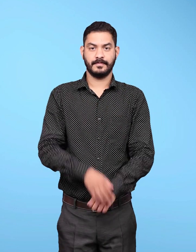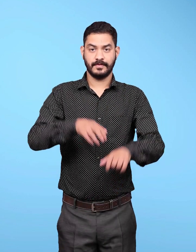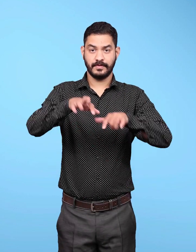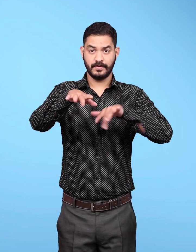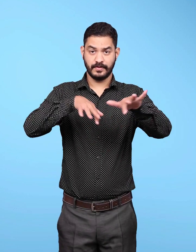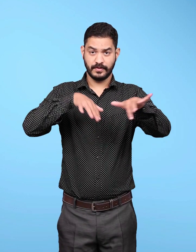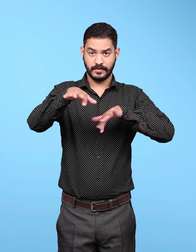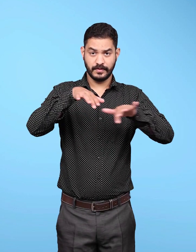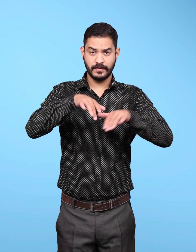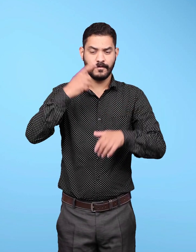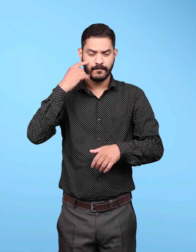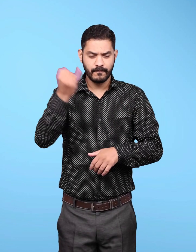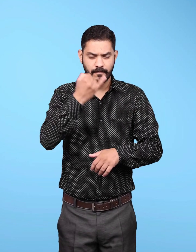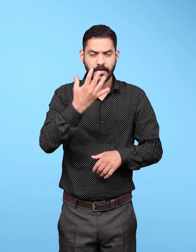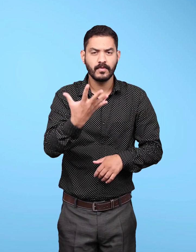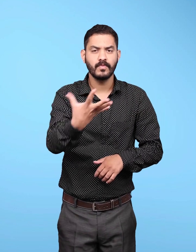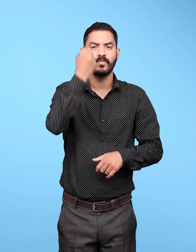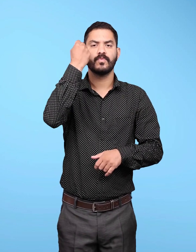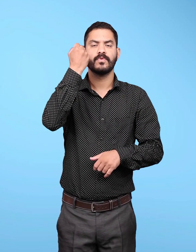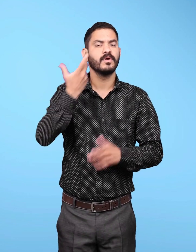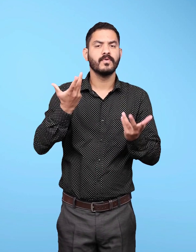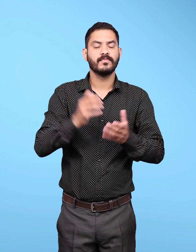Finding out about cities, stories,